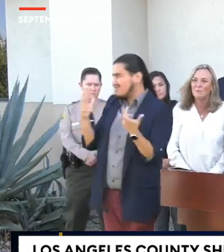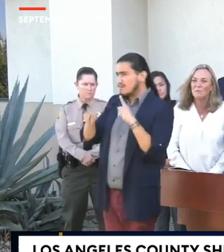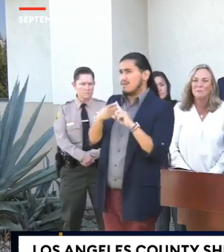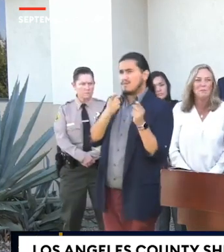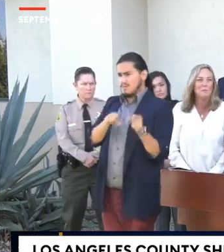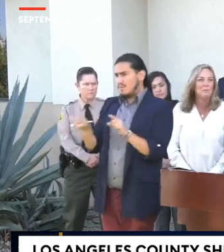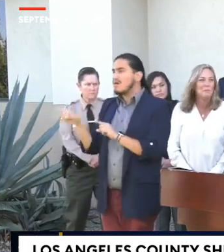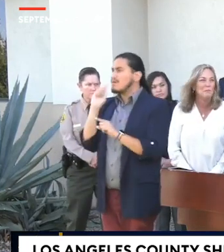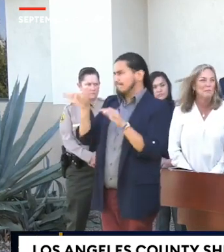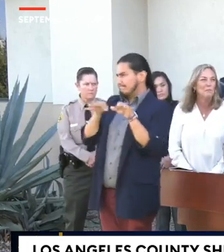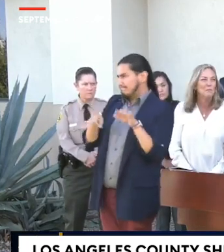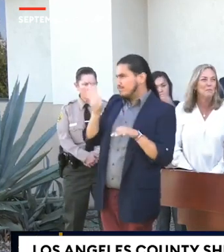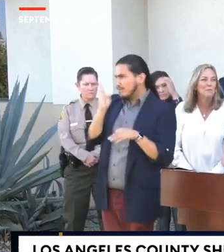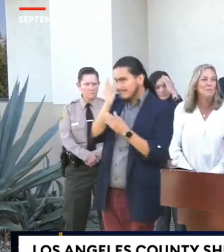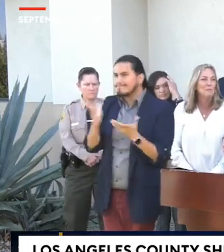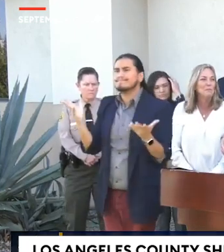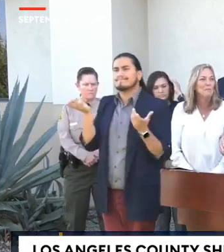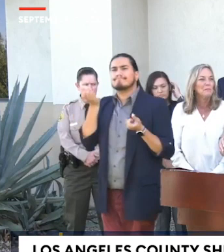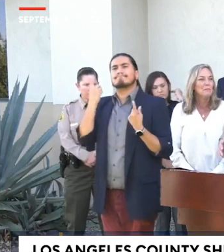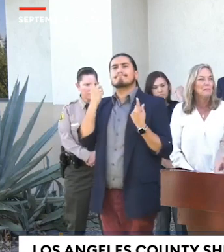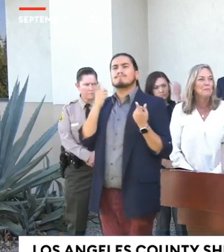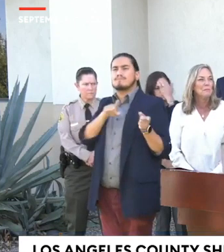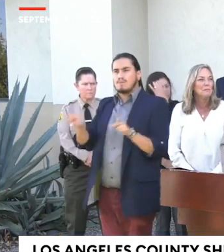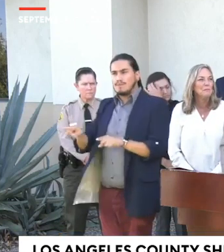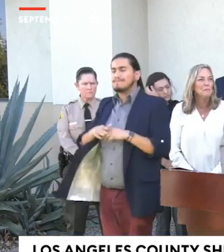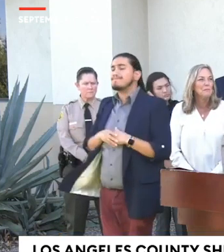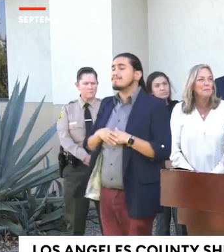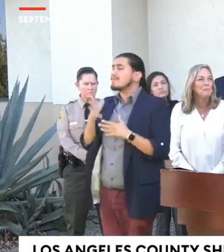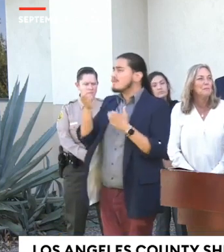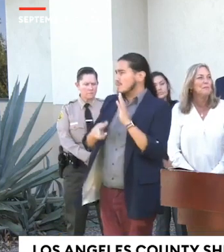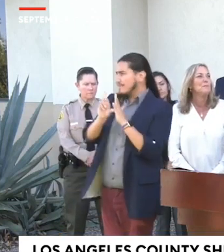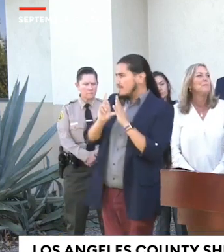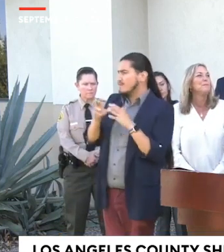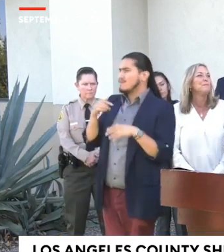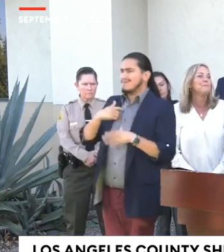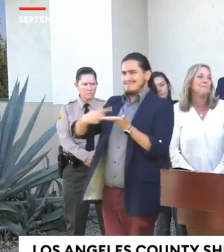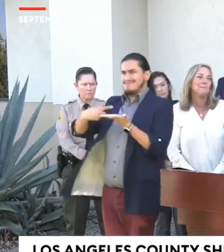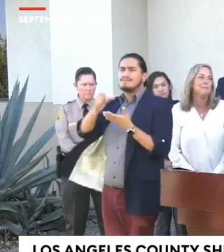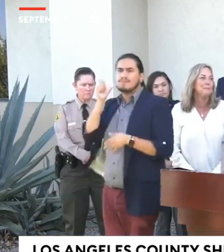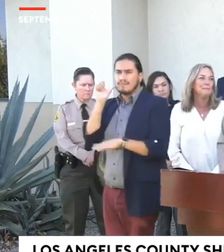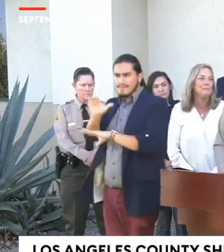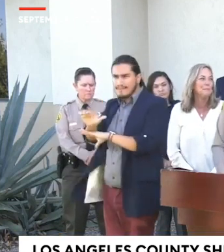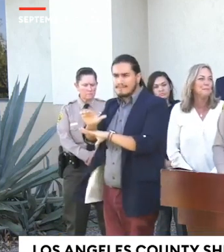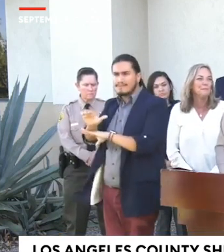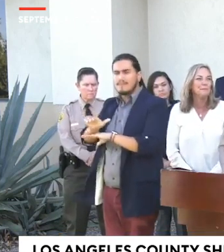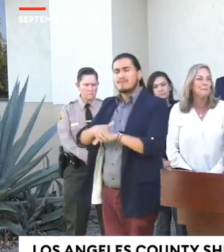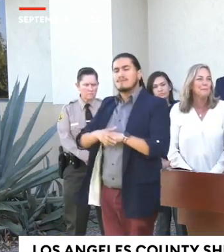we're going to put out. I want to just review some of what I talked about last night